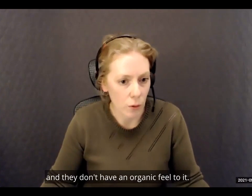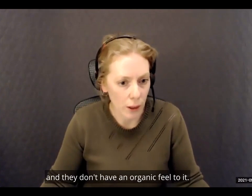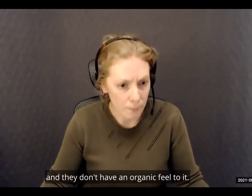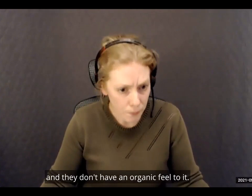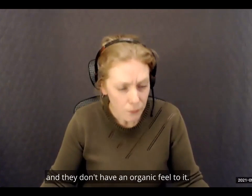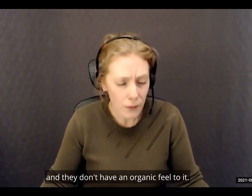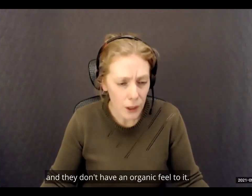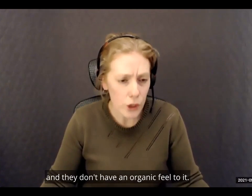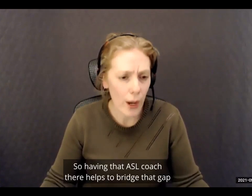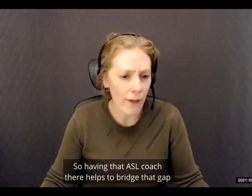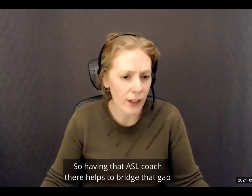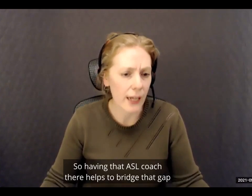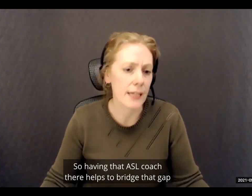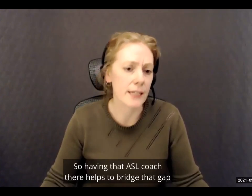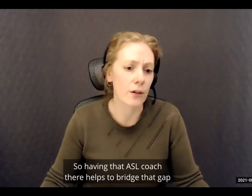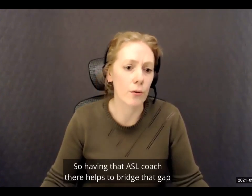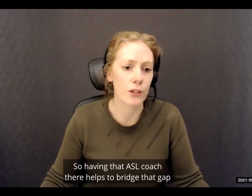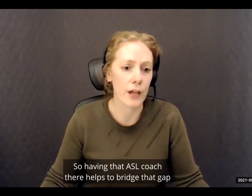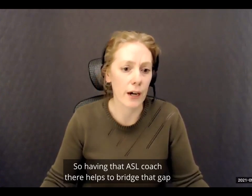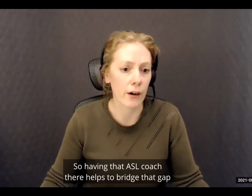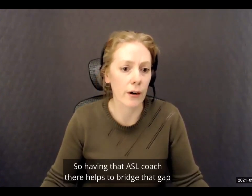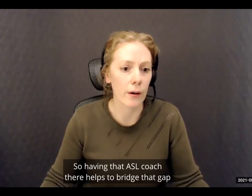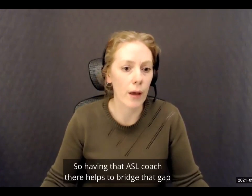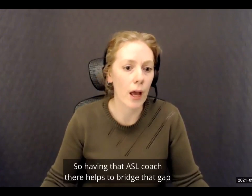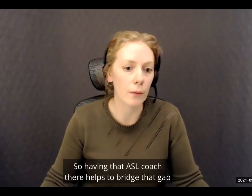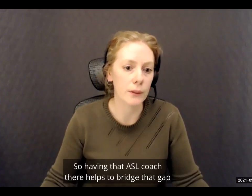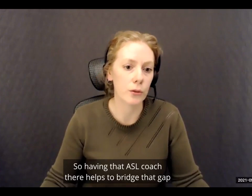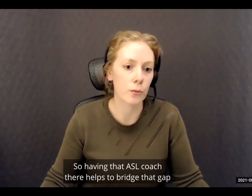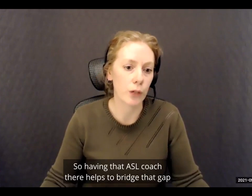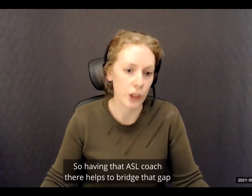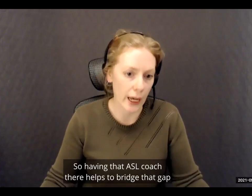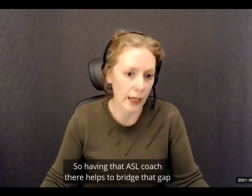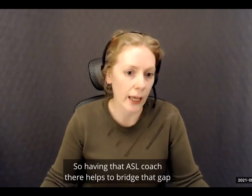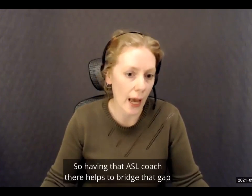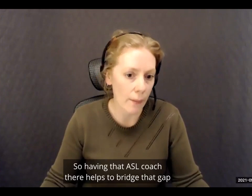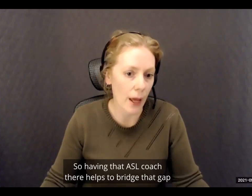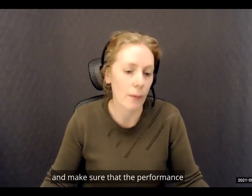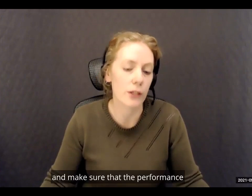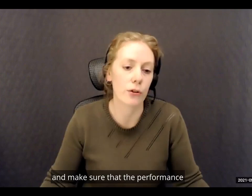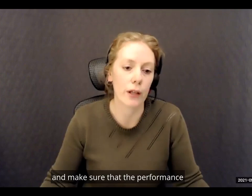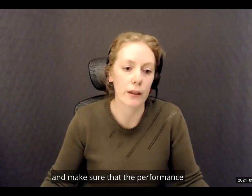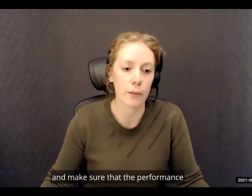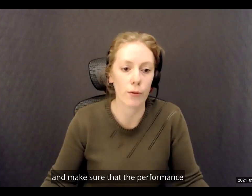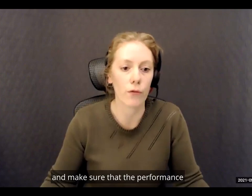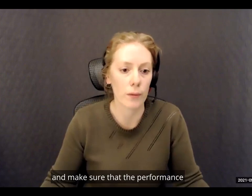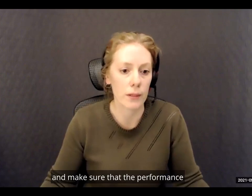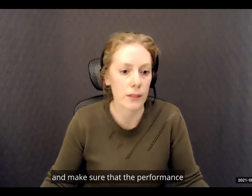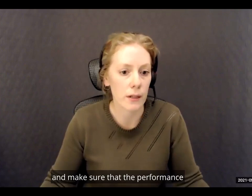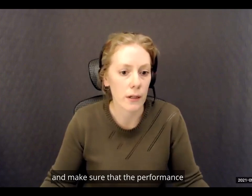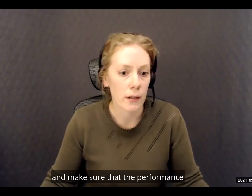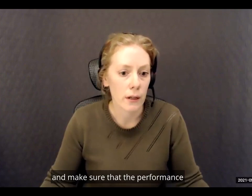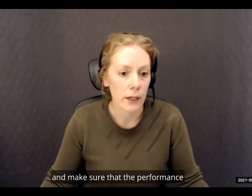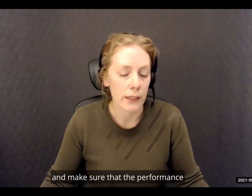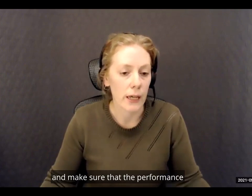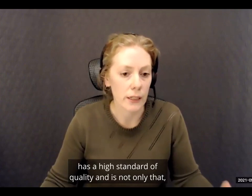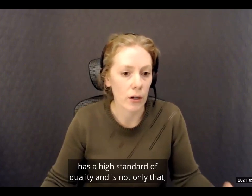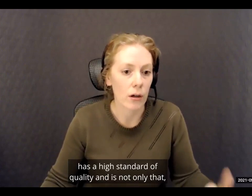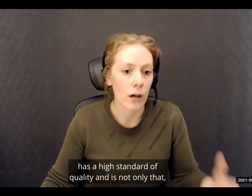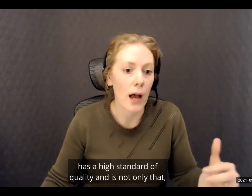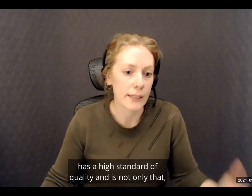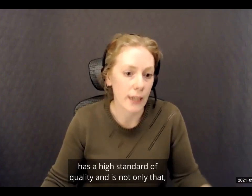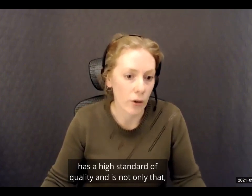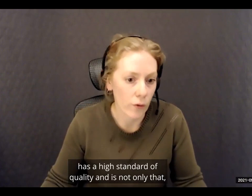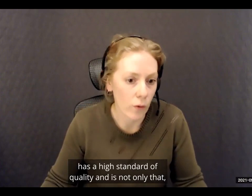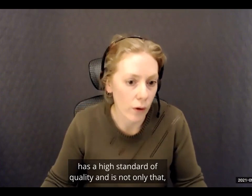organic feel to it. So having that ASL coach there helps to bridge that gap and make sure that the performance has